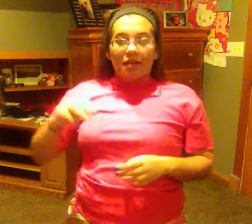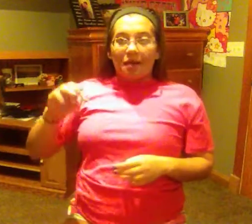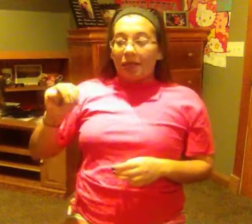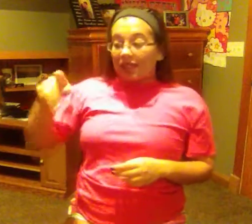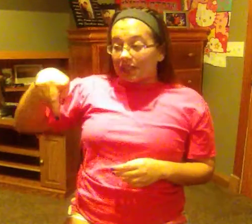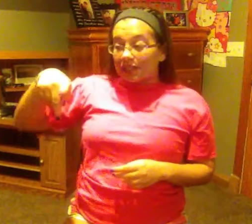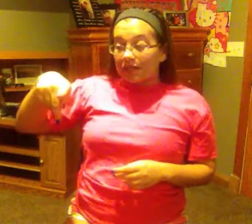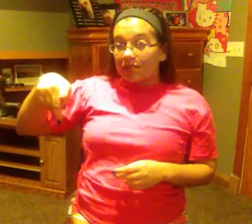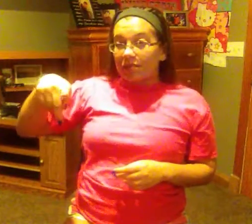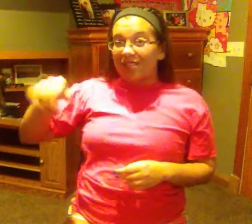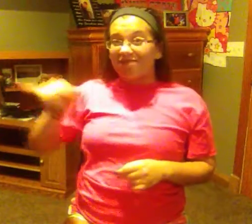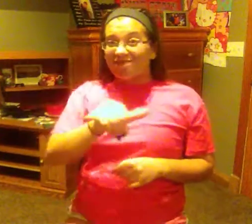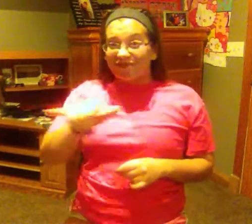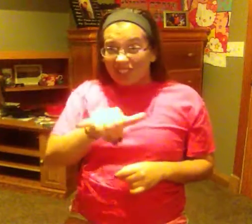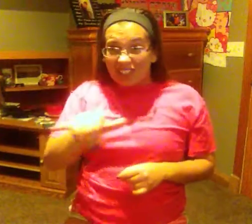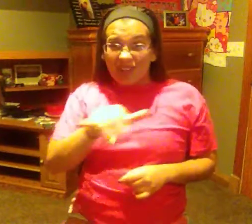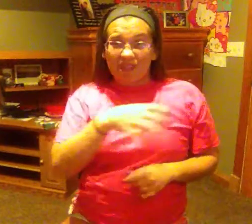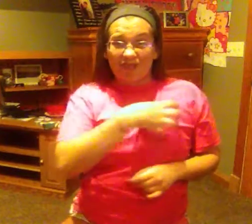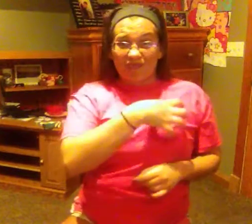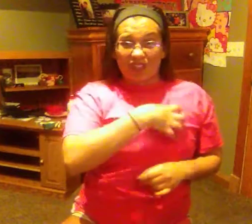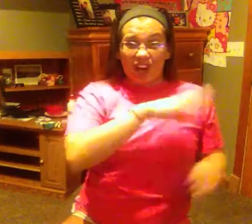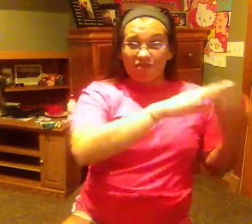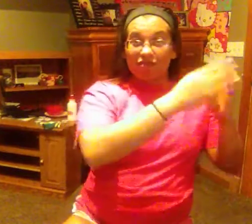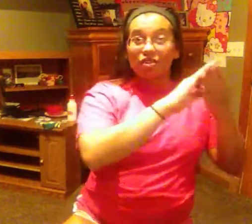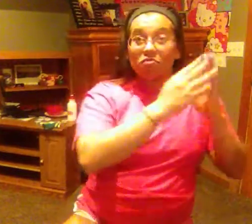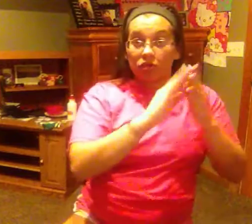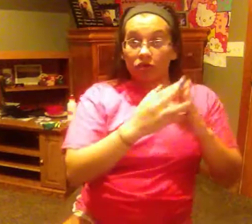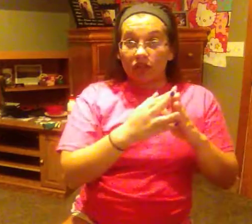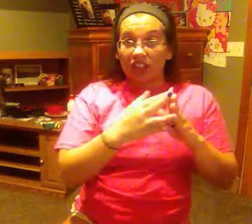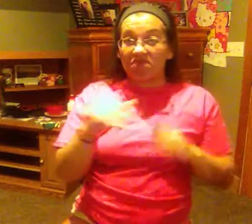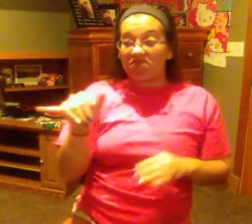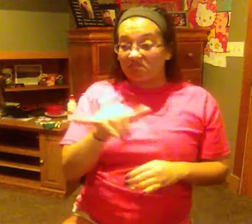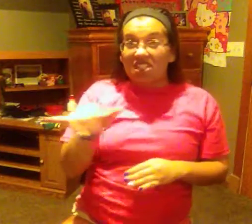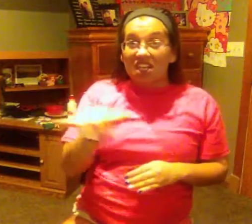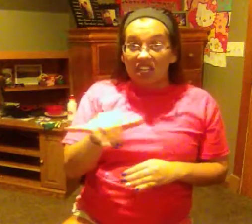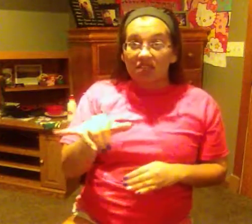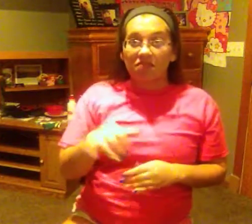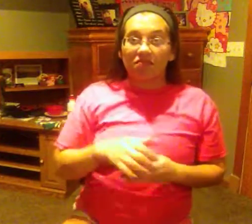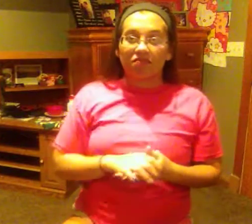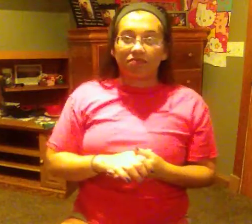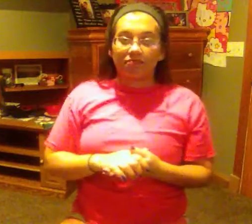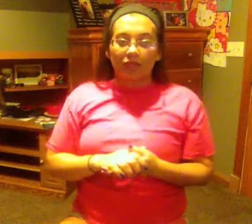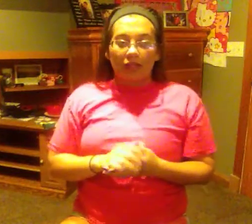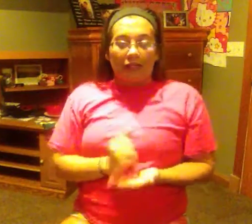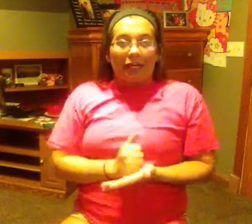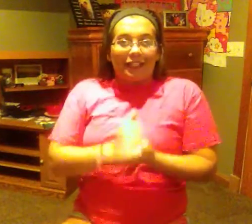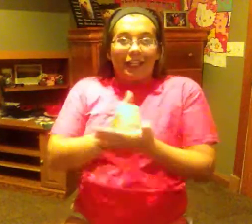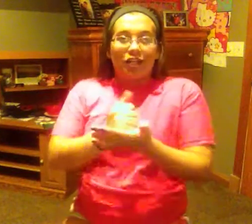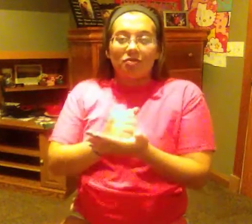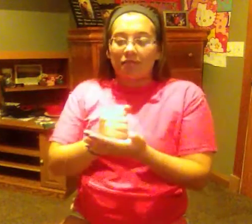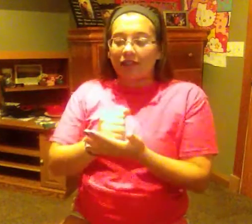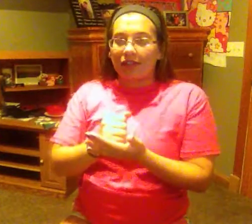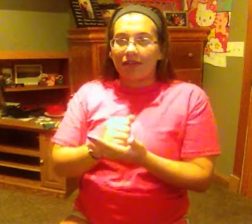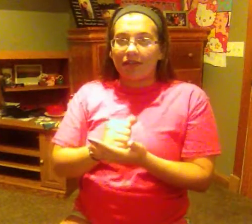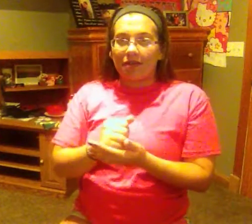patrolling the base, and keeping the perimeter secured. You'll also assist with investigations and gathering evidence. MPs deal with crimes